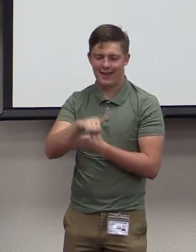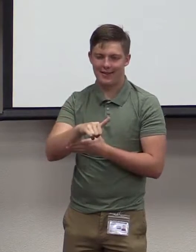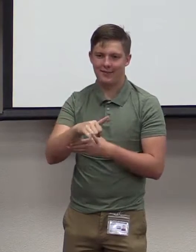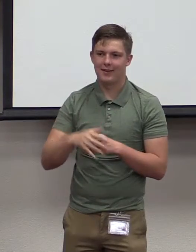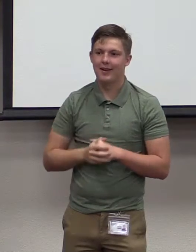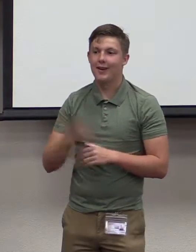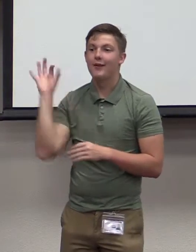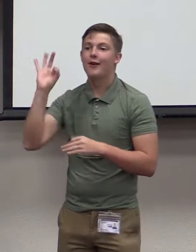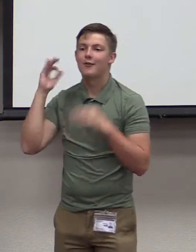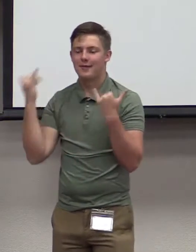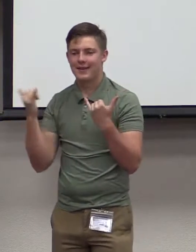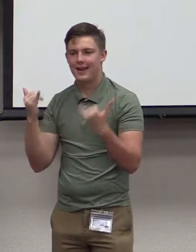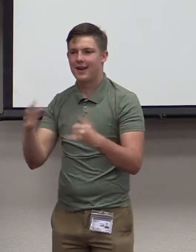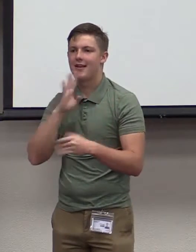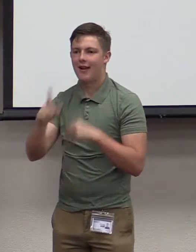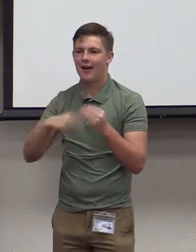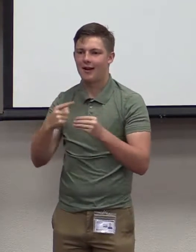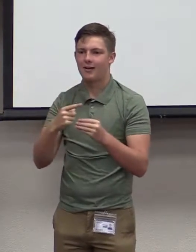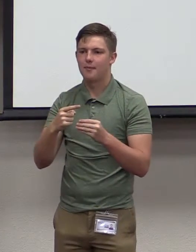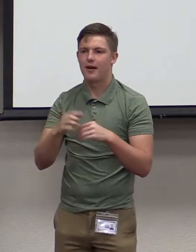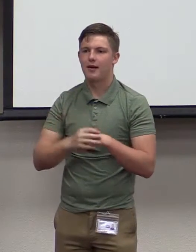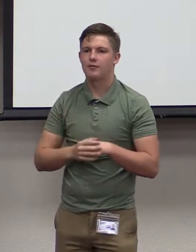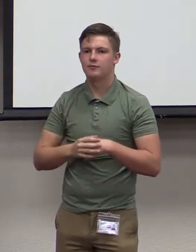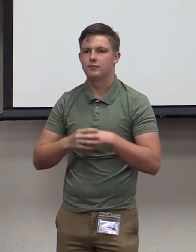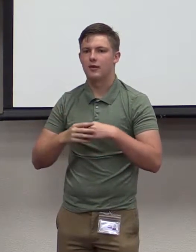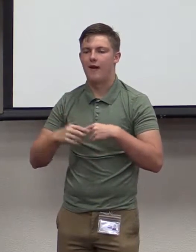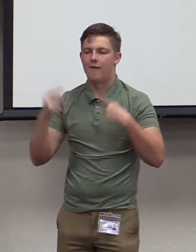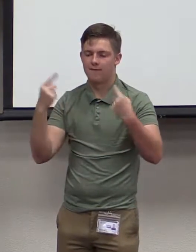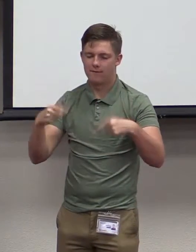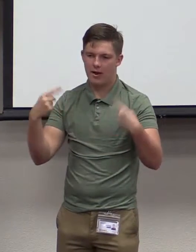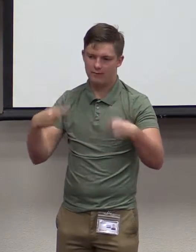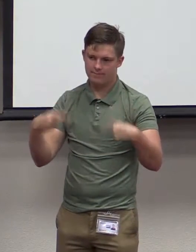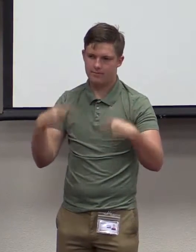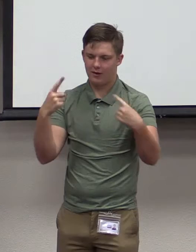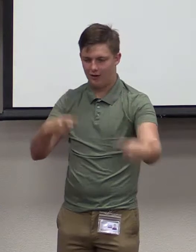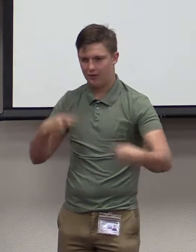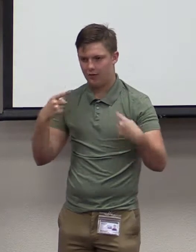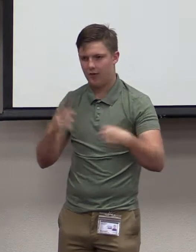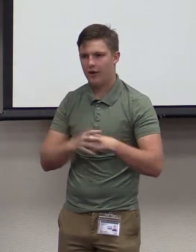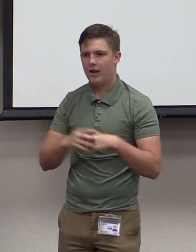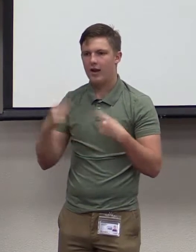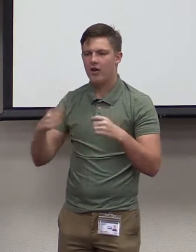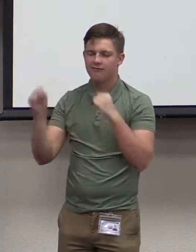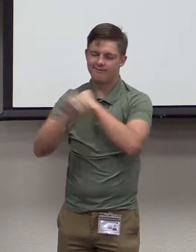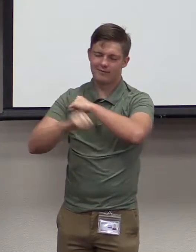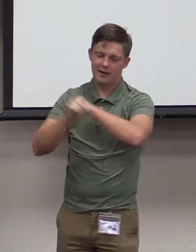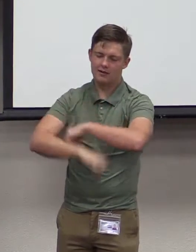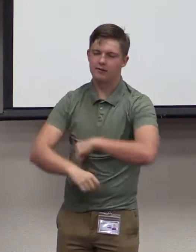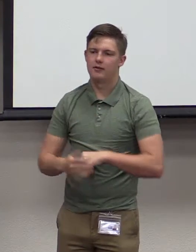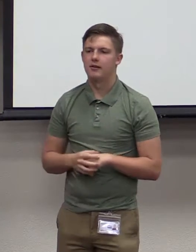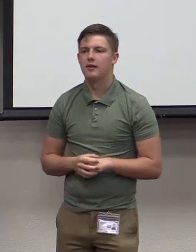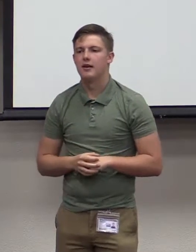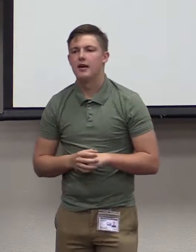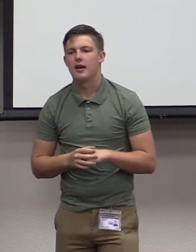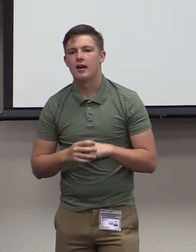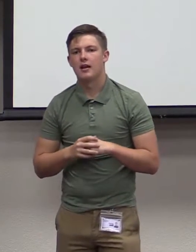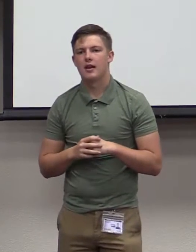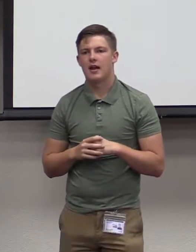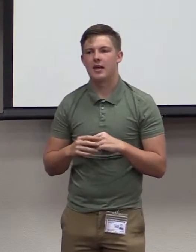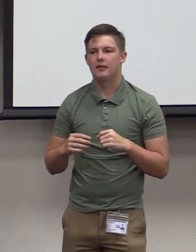So the sermon today is talking about quarreling, talking about arguing and fighting, and it's a